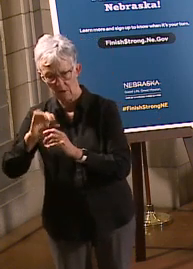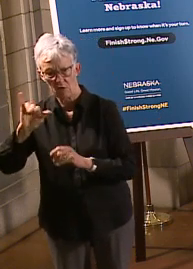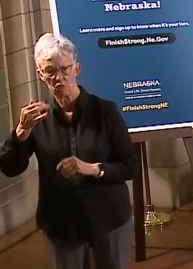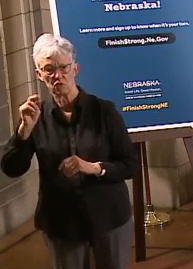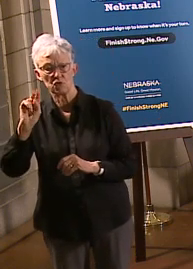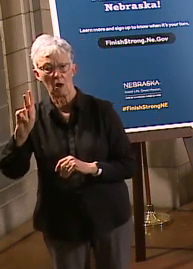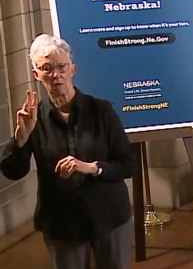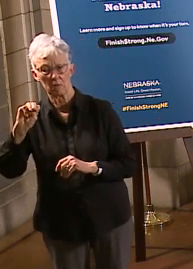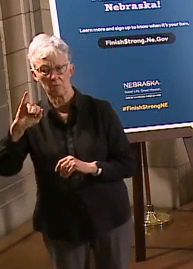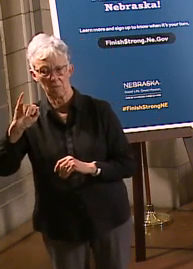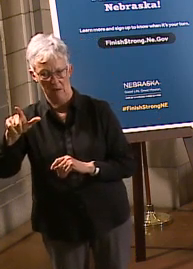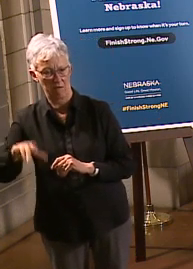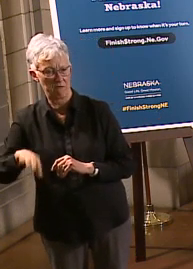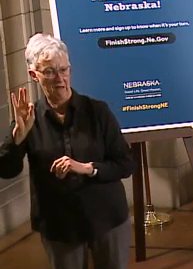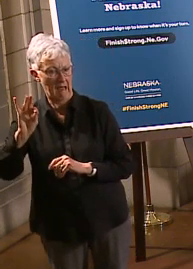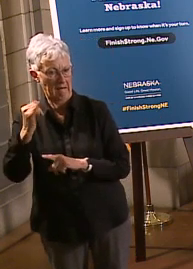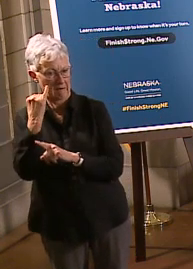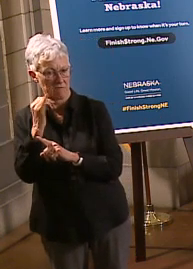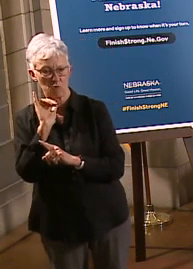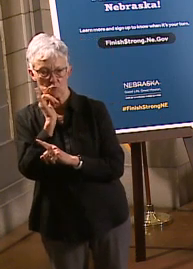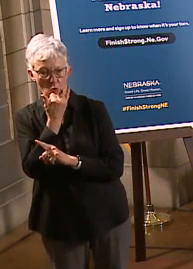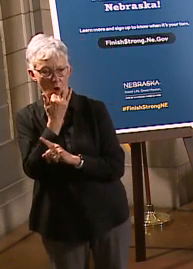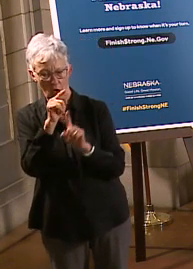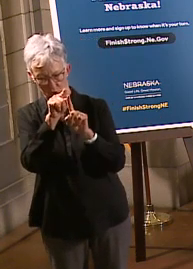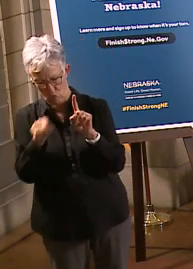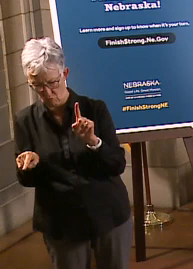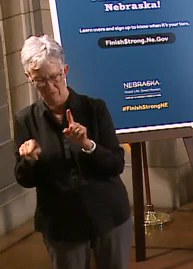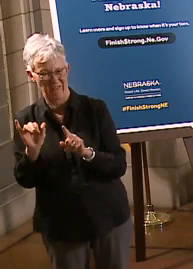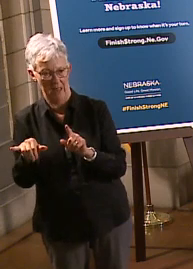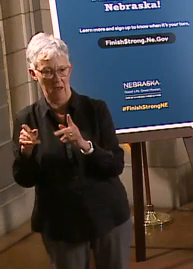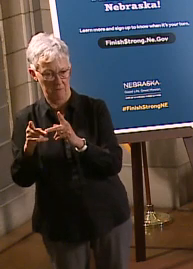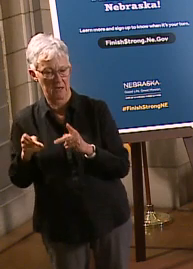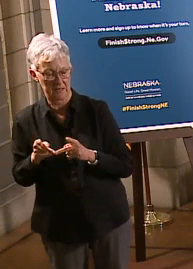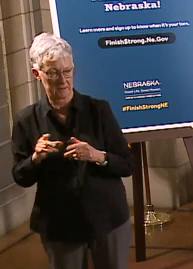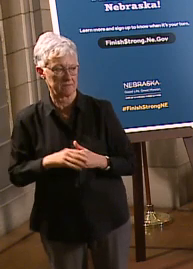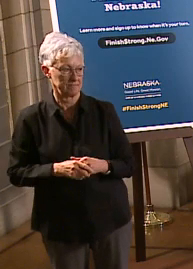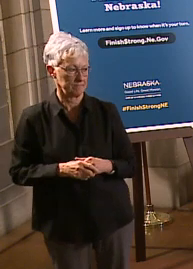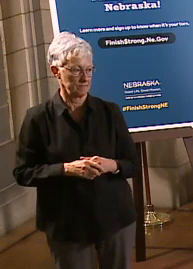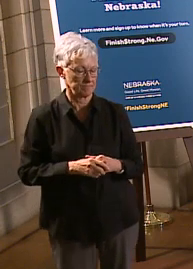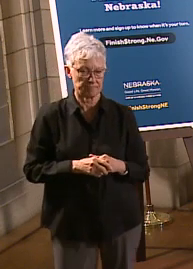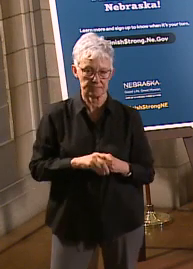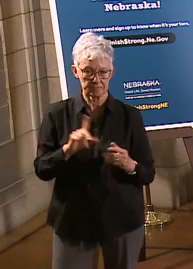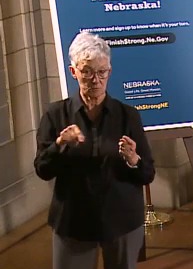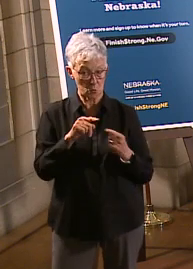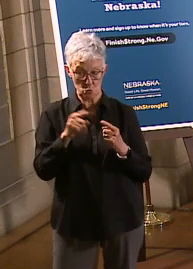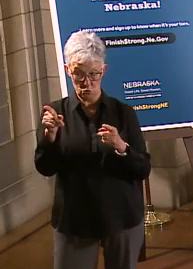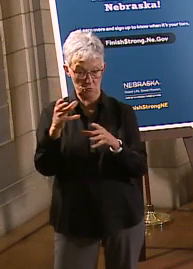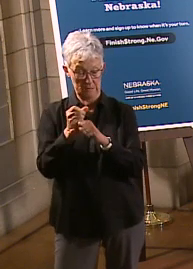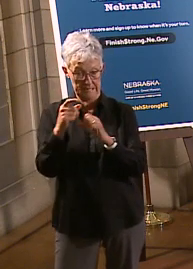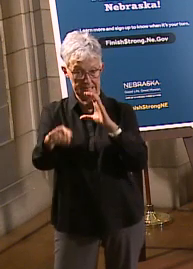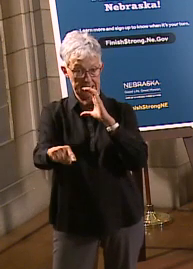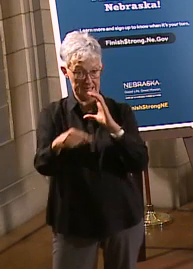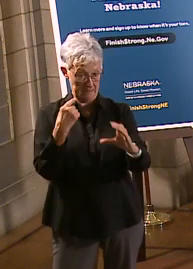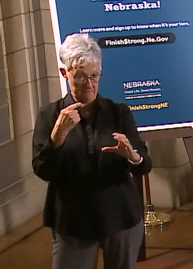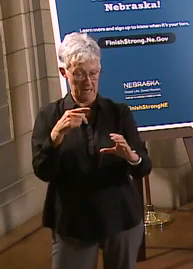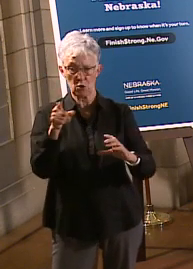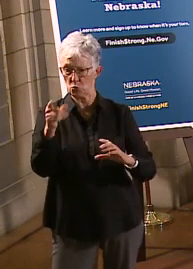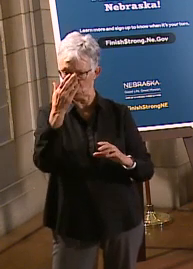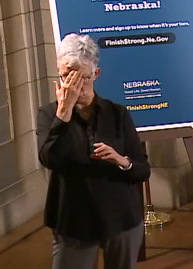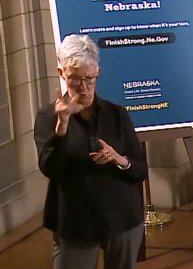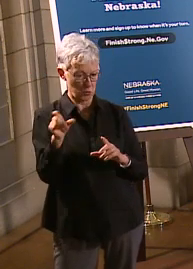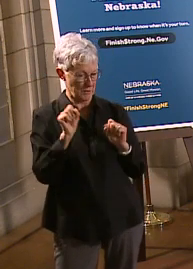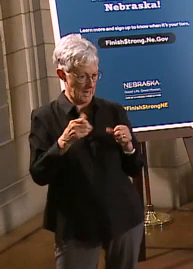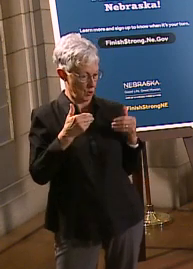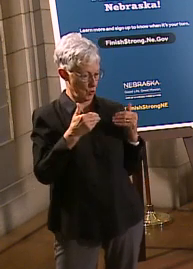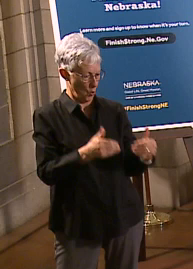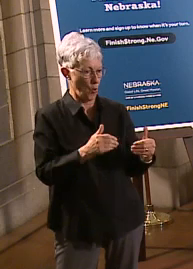And so we want you to know that when you get the email, that appointment is unique for you, that scheduling is secure, and the data all